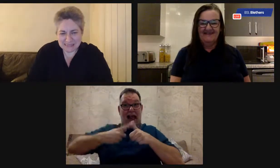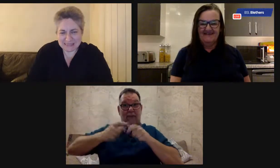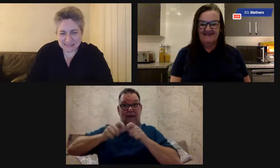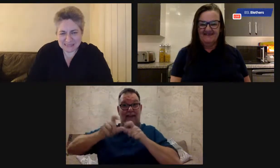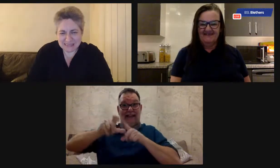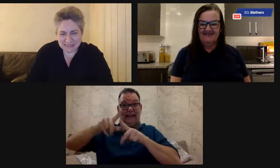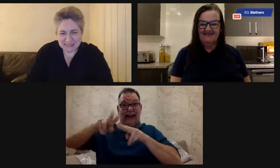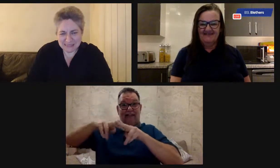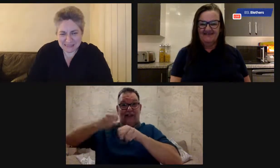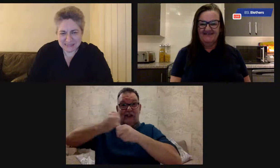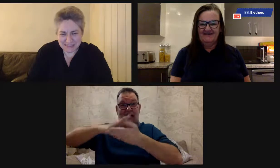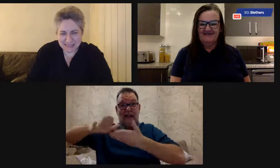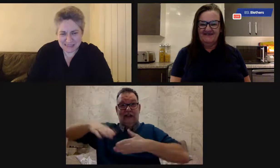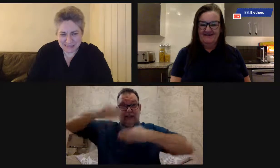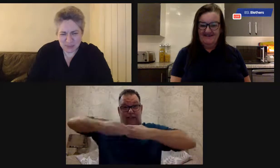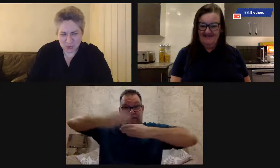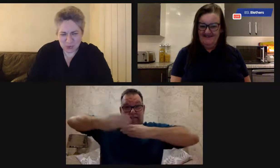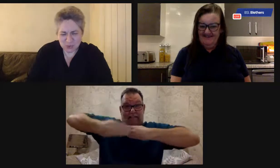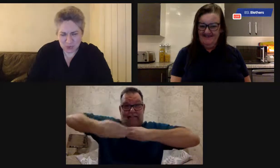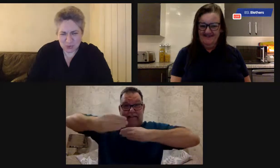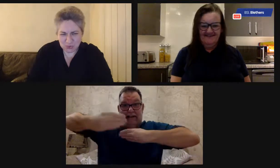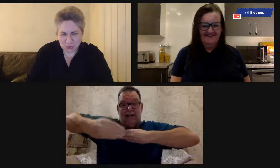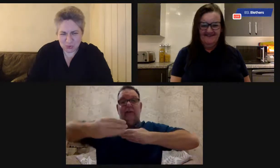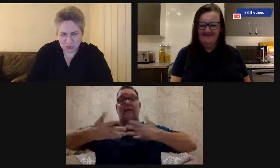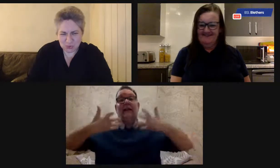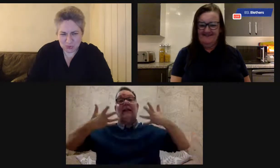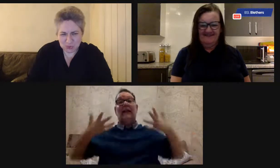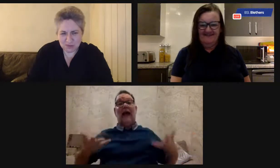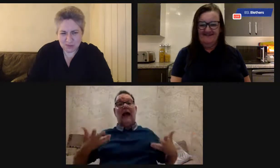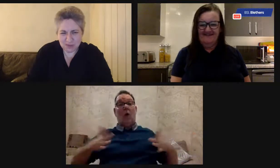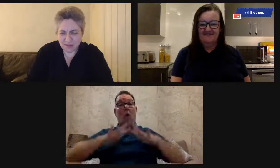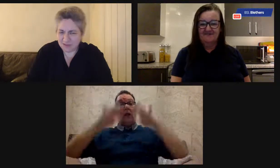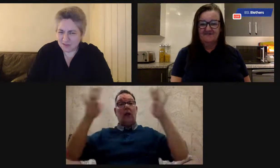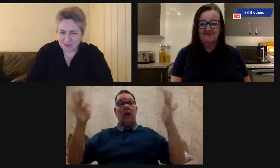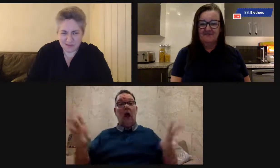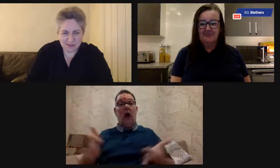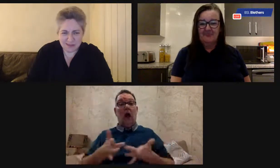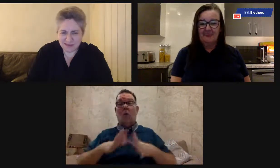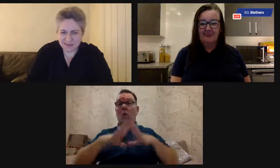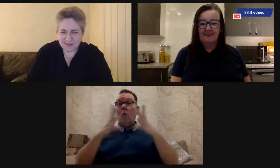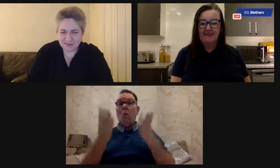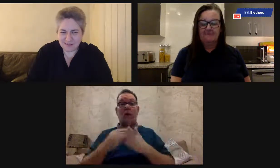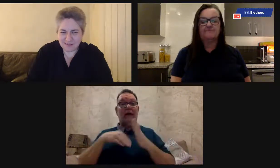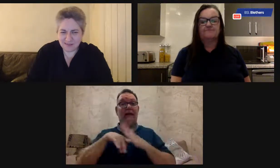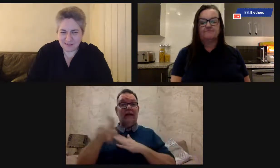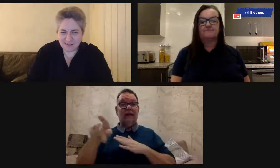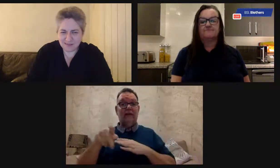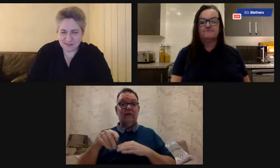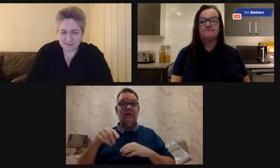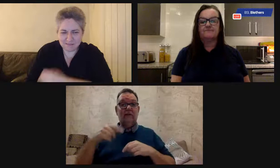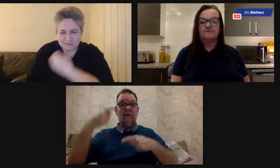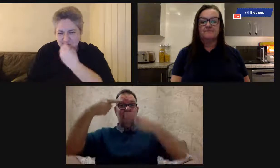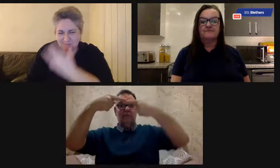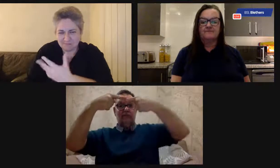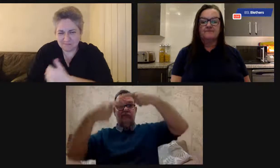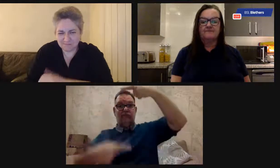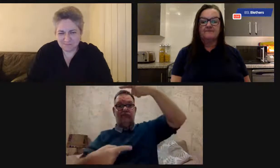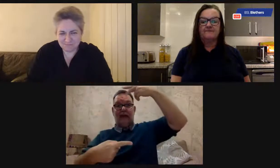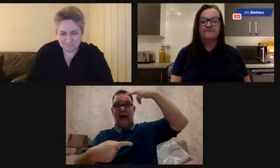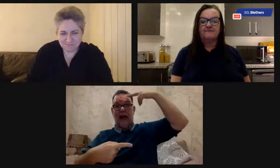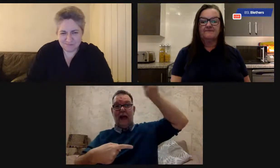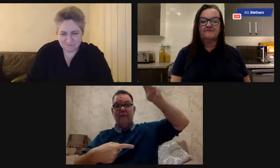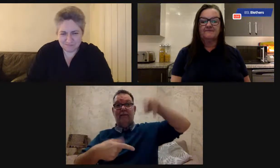had to stuff them in my case, and I was putting them in all in alphabetical order. But now, oh thank goodness, we don't have